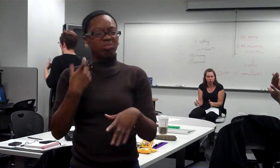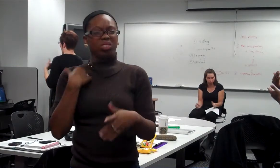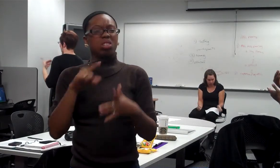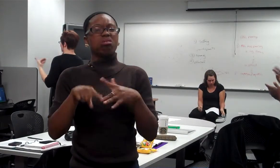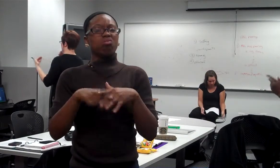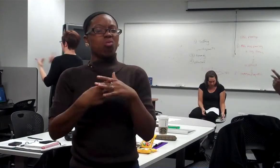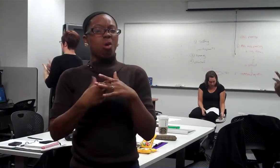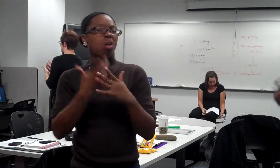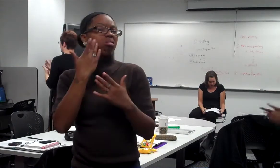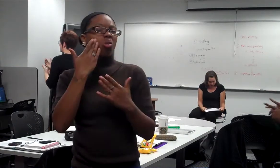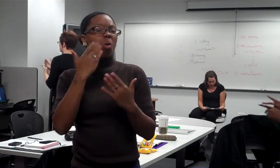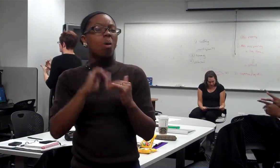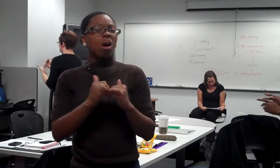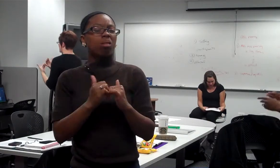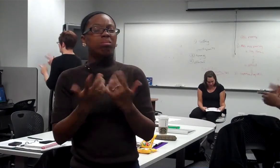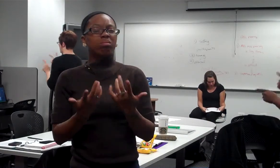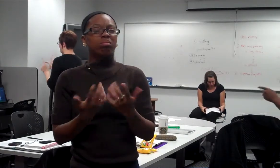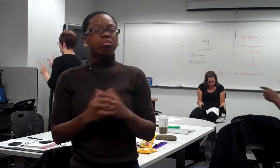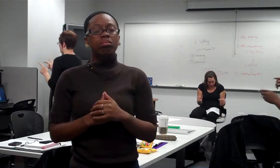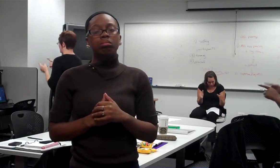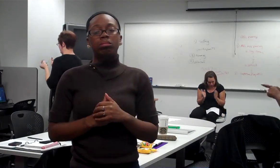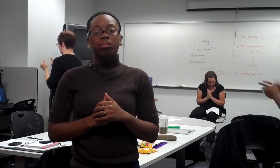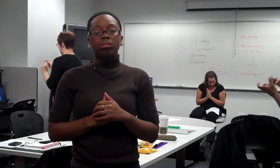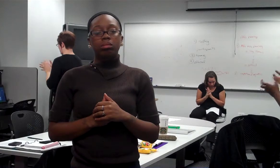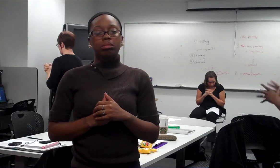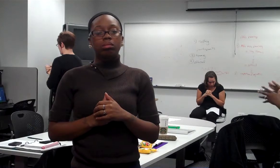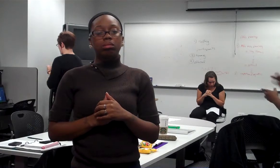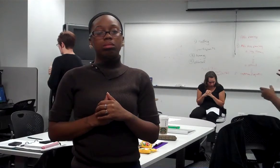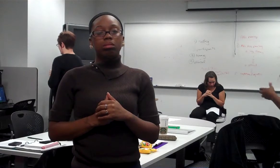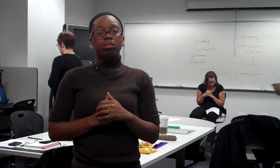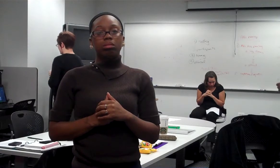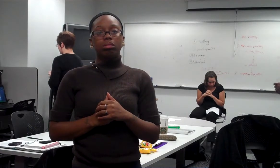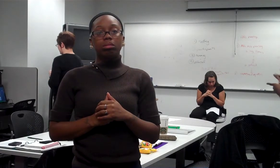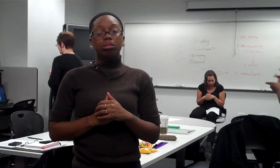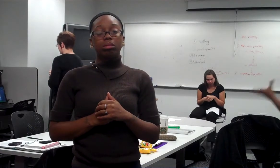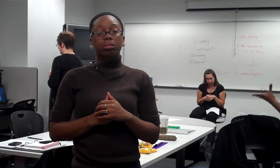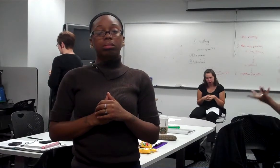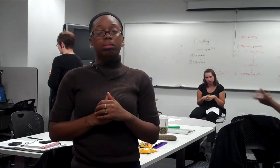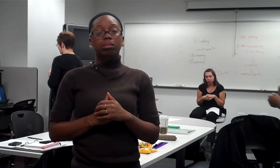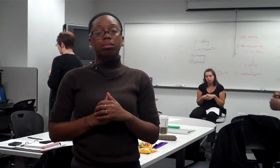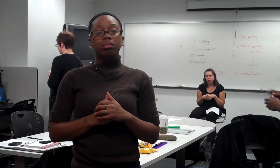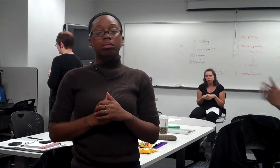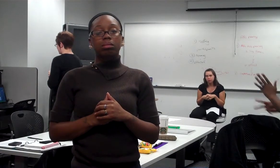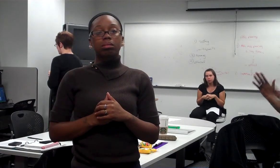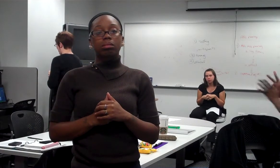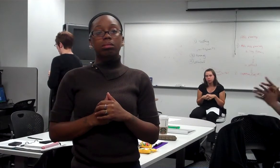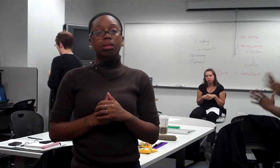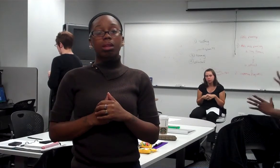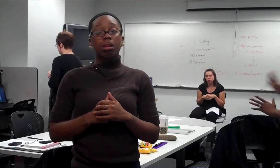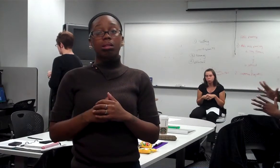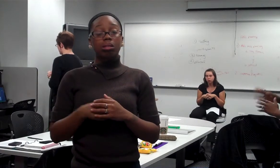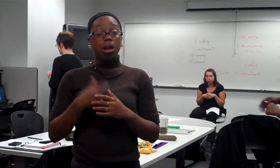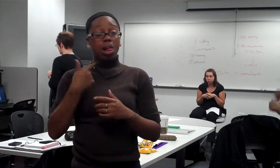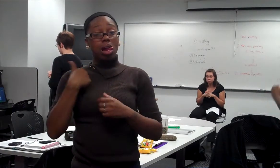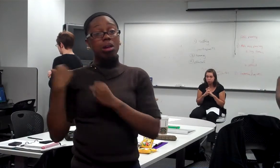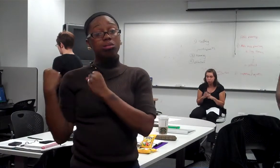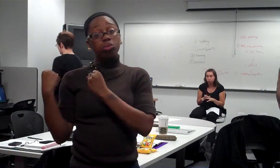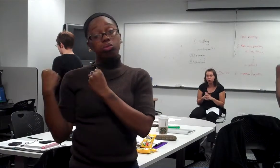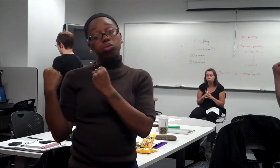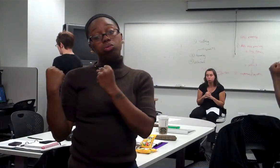up. So we drove out there with 2 other